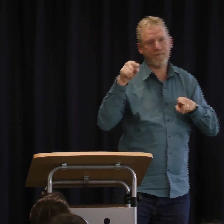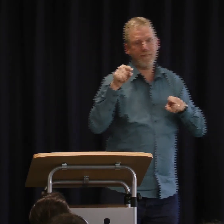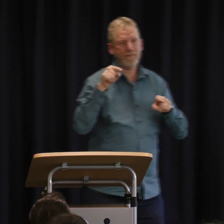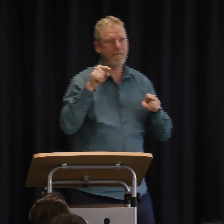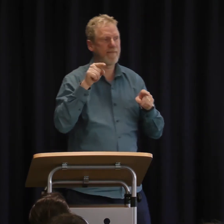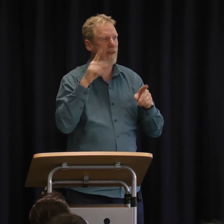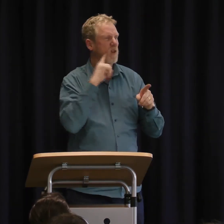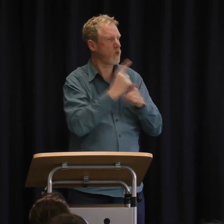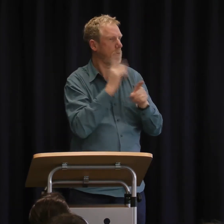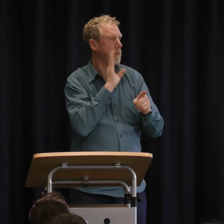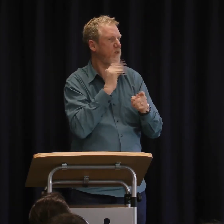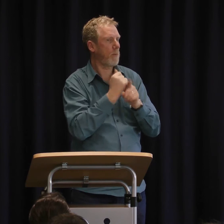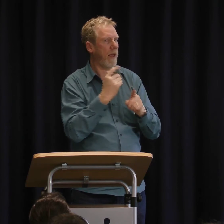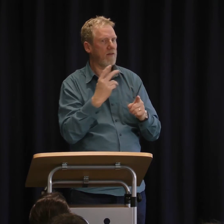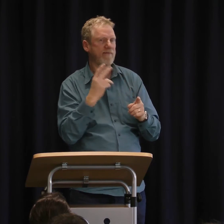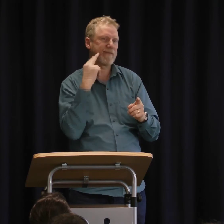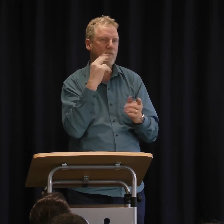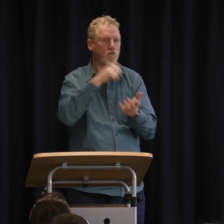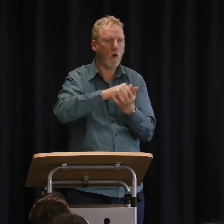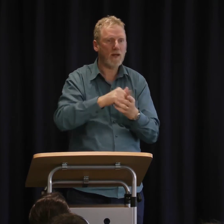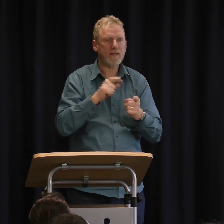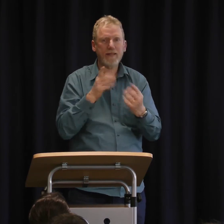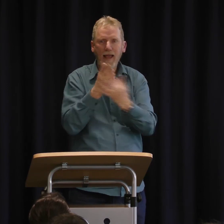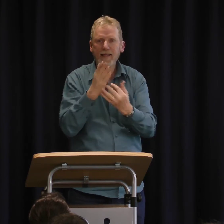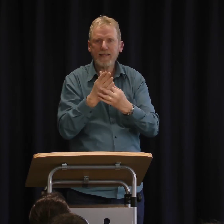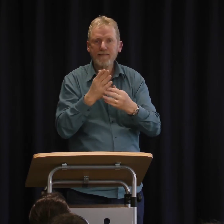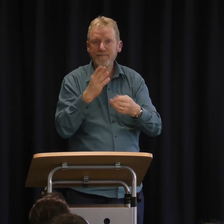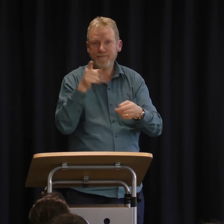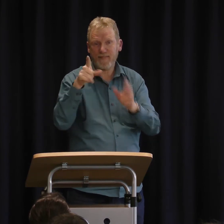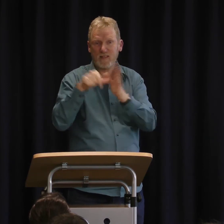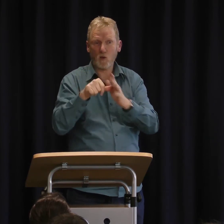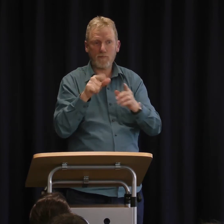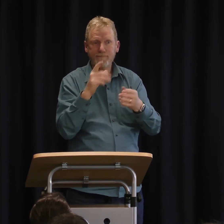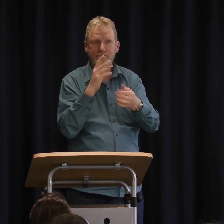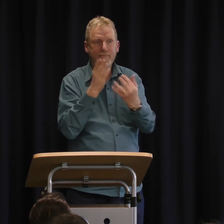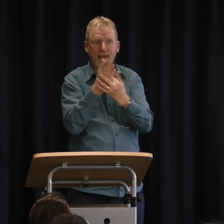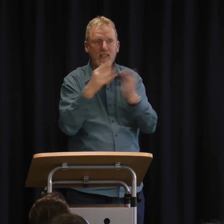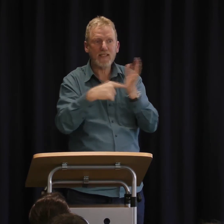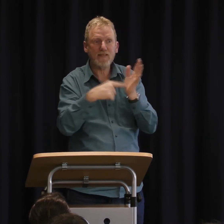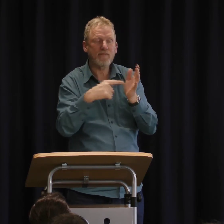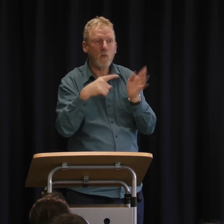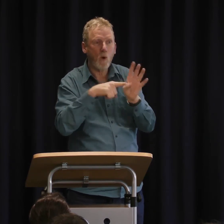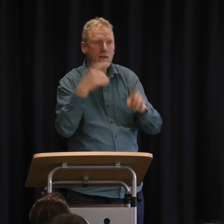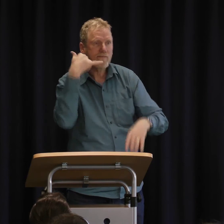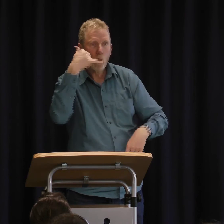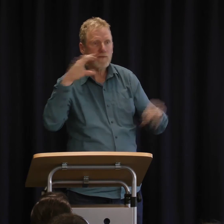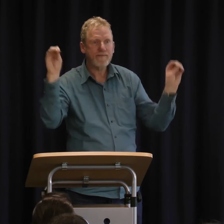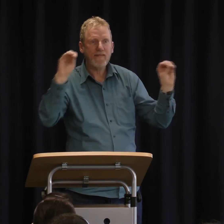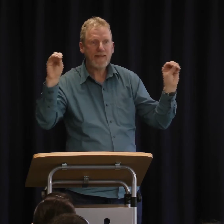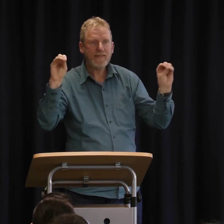And we linked out to the international deaf world. So as I mentioned before, we were thinking about deaf rights. We